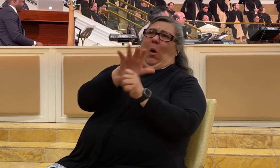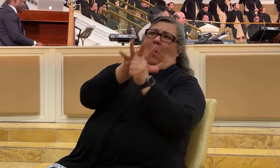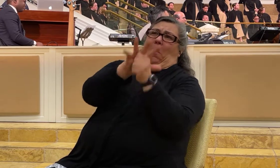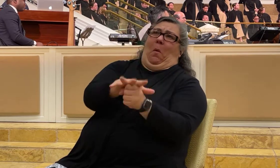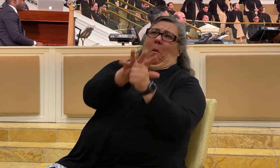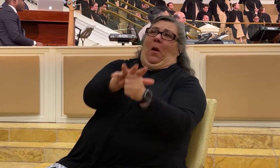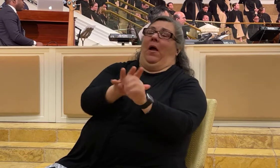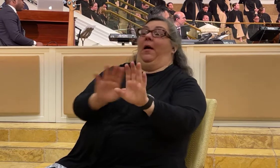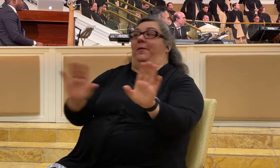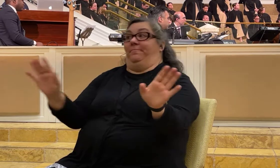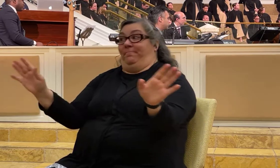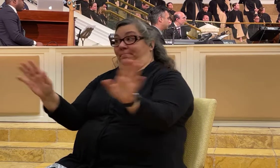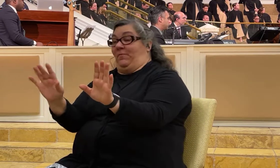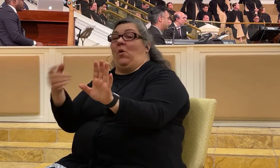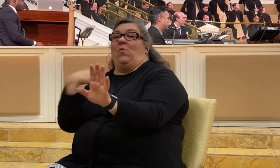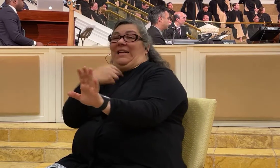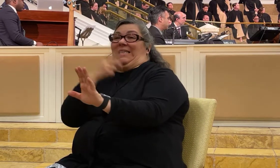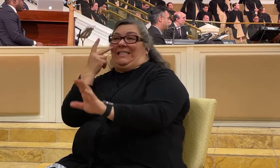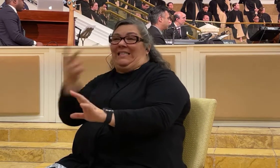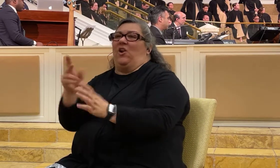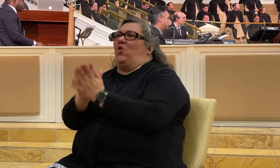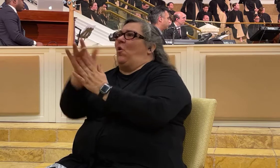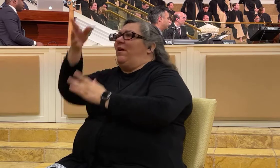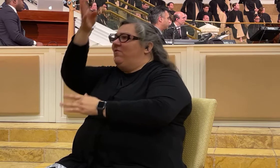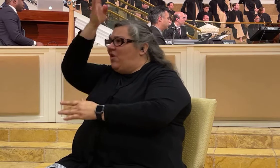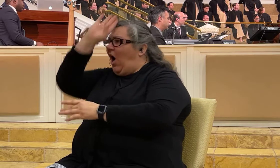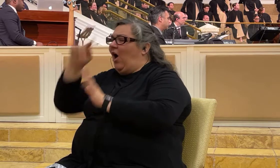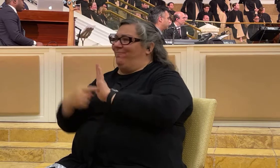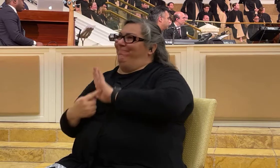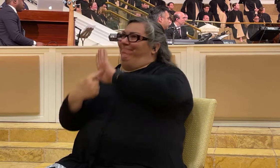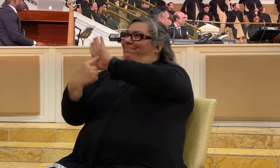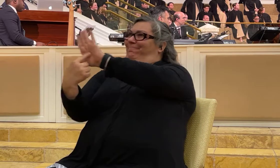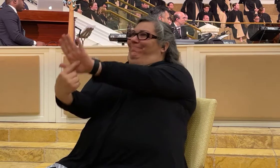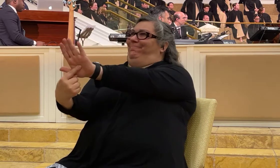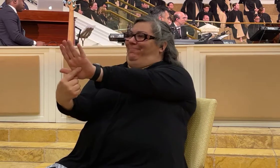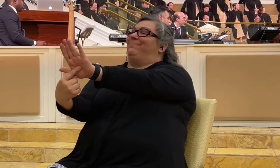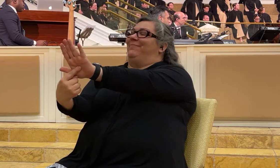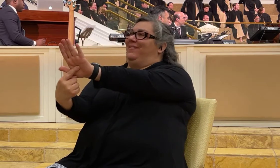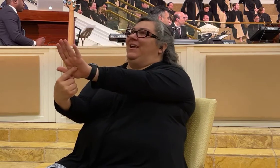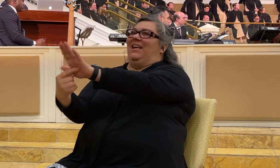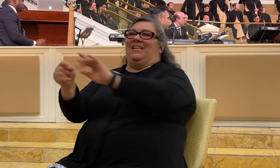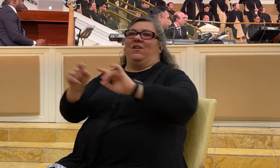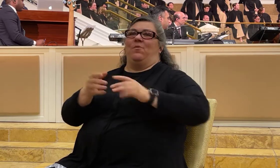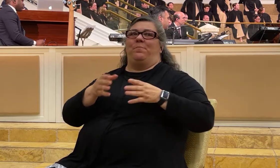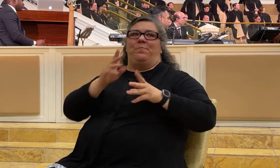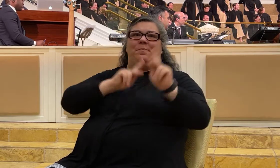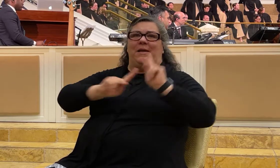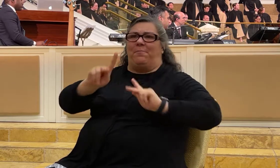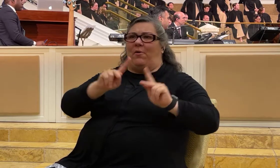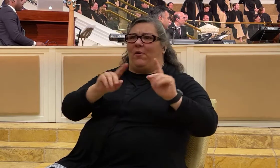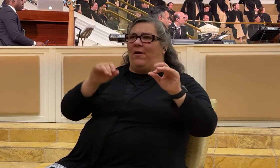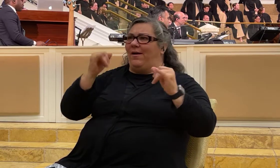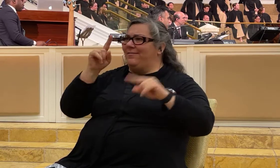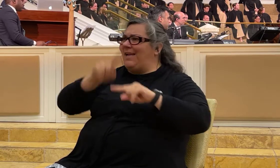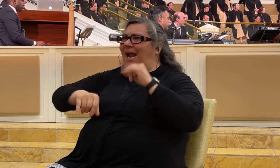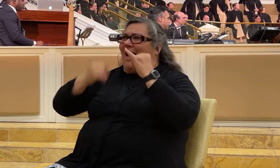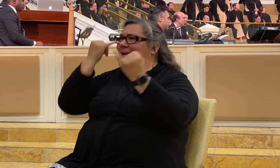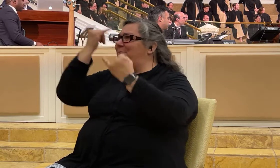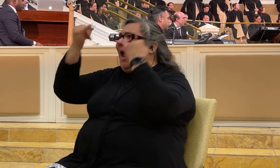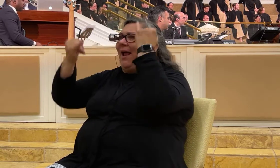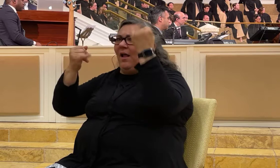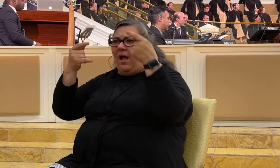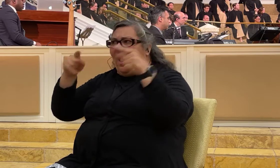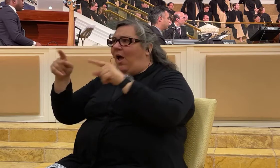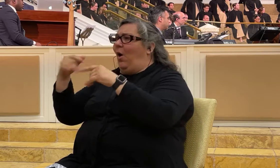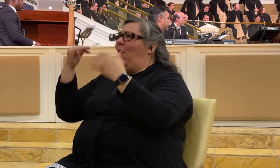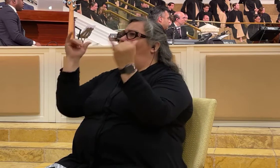other things. We're going to see the glory of God bear his arm in ways that people can't even imagine. I'm excited to be